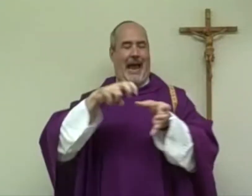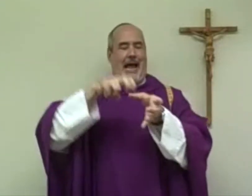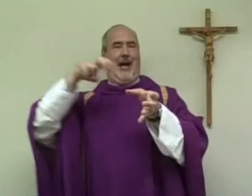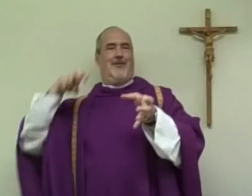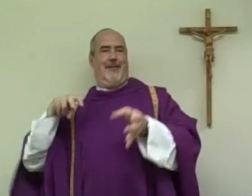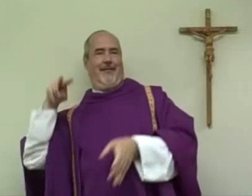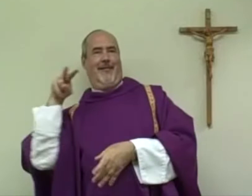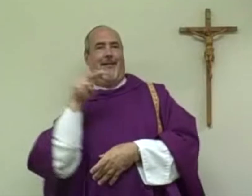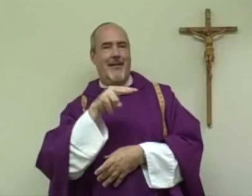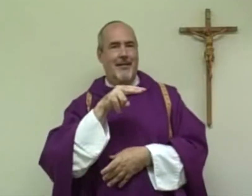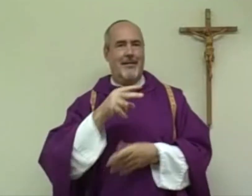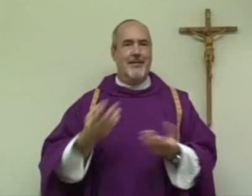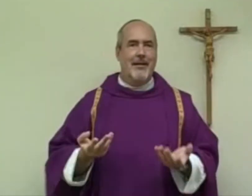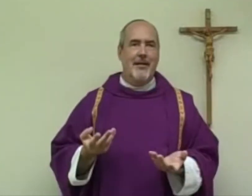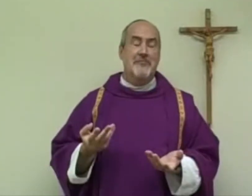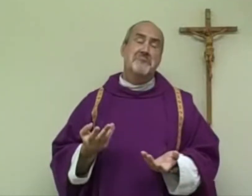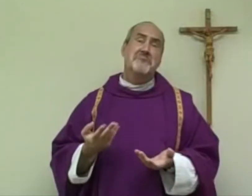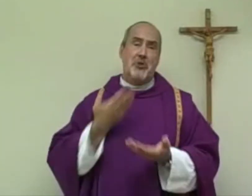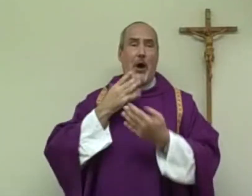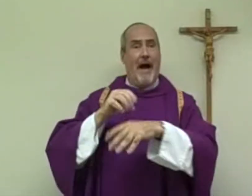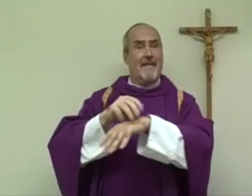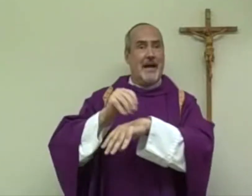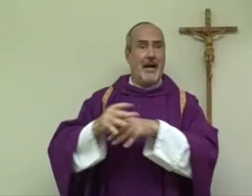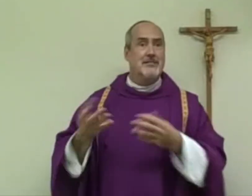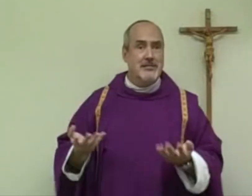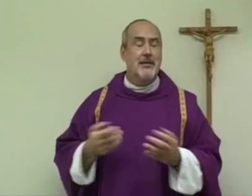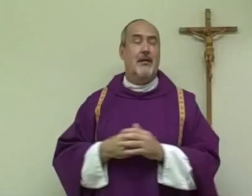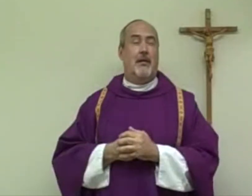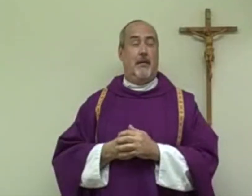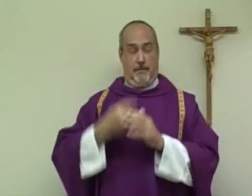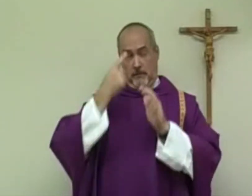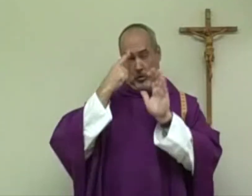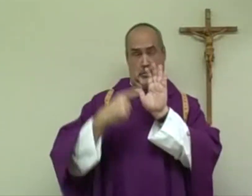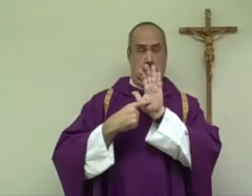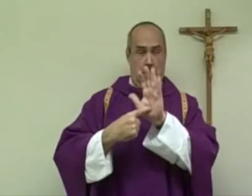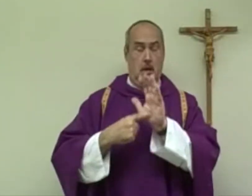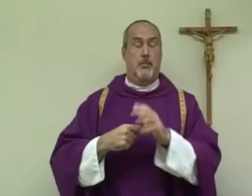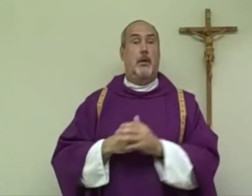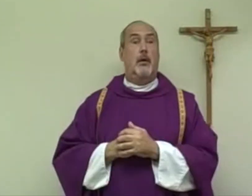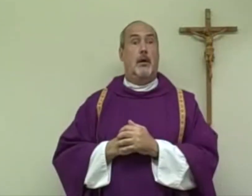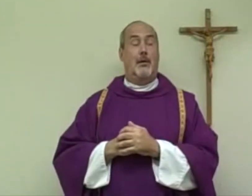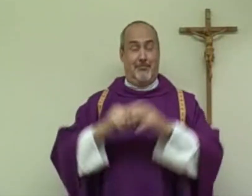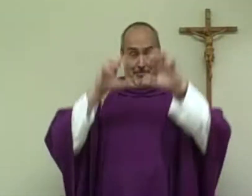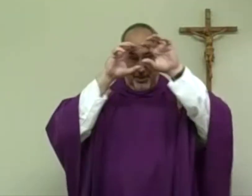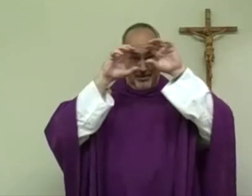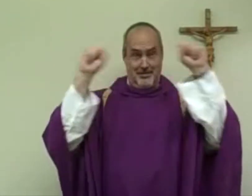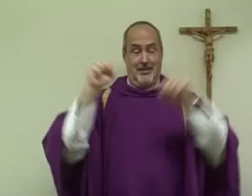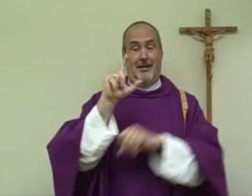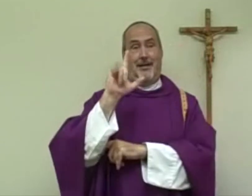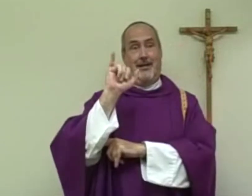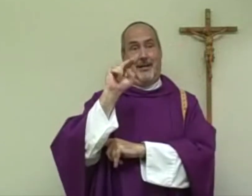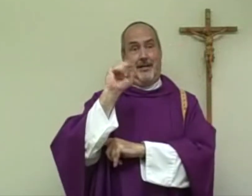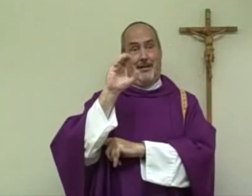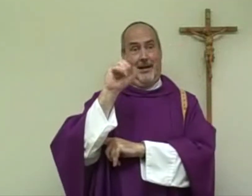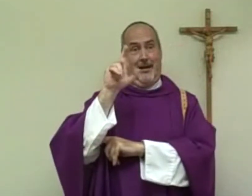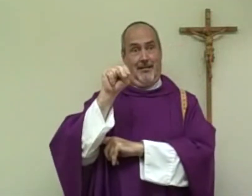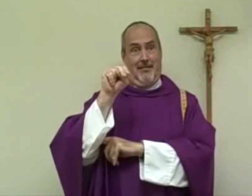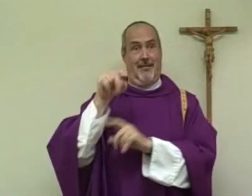one. It's very difficult for us to look at that objectively in the midst of it all. Let me give you an example. Think